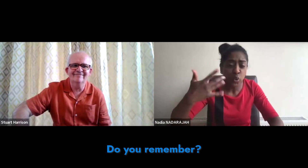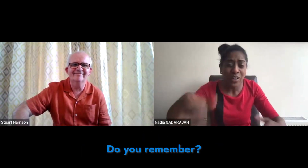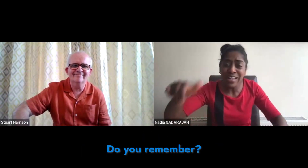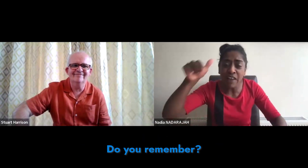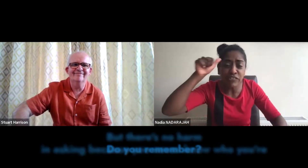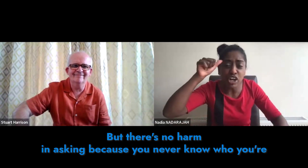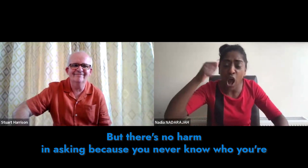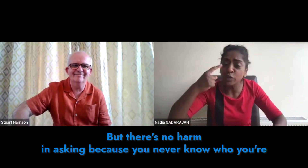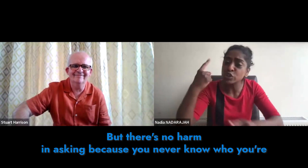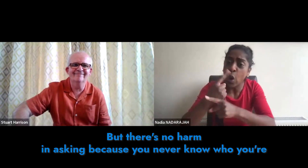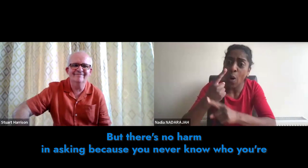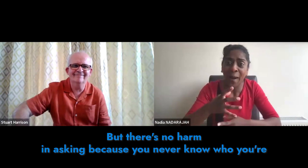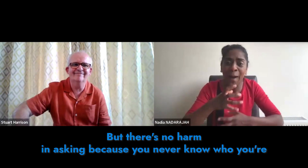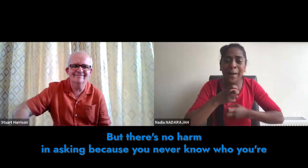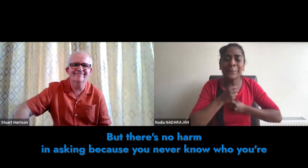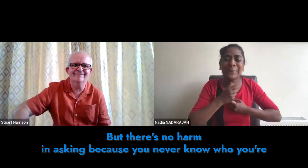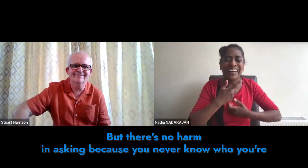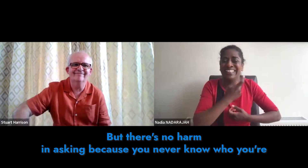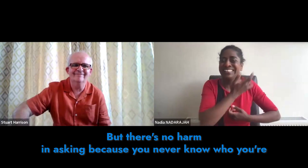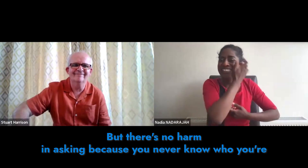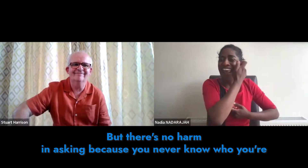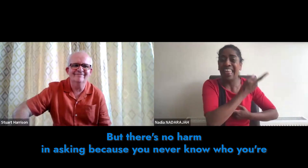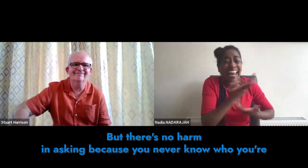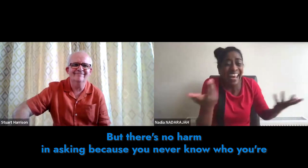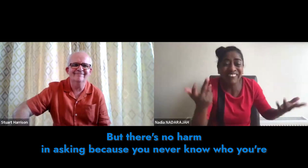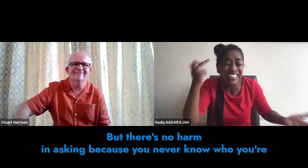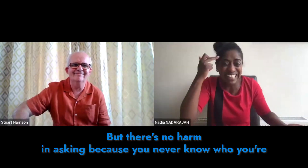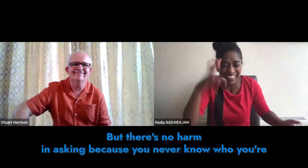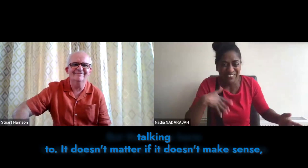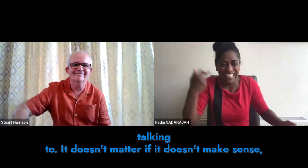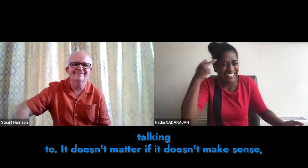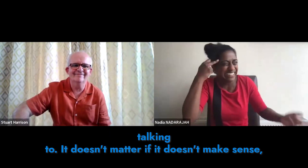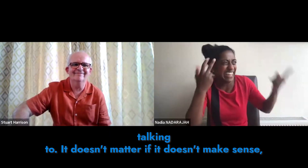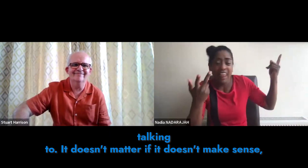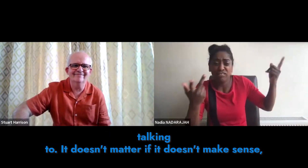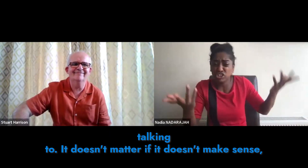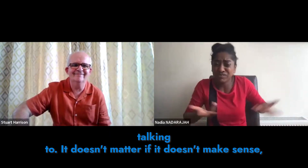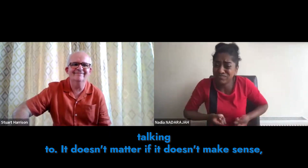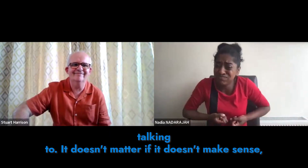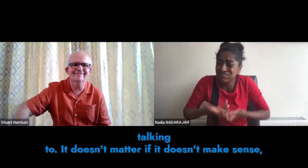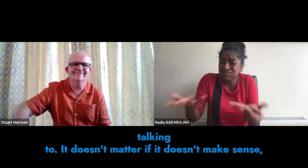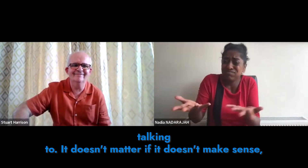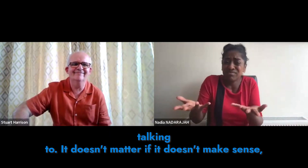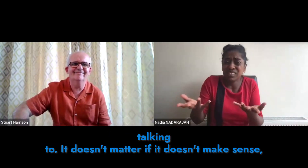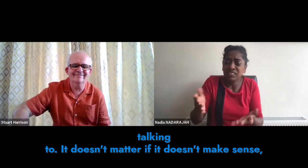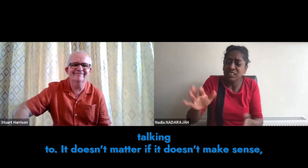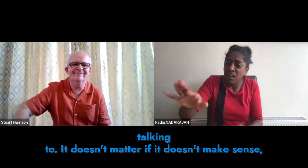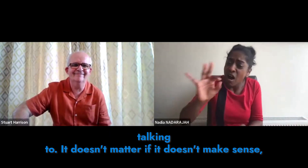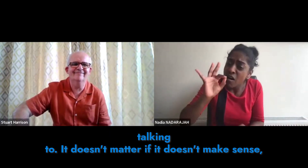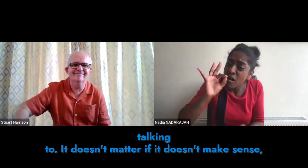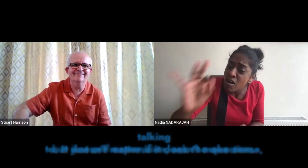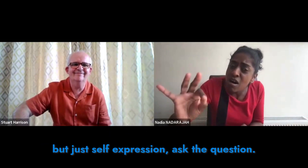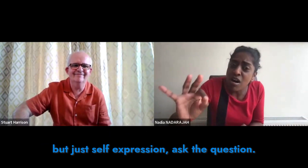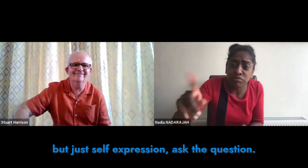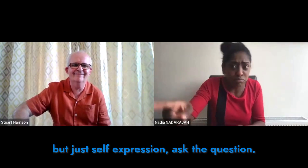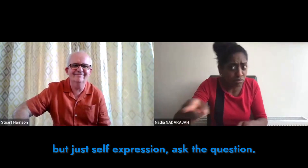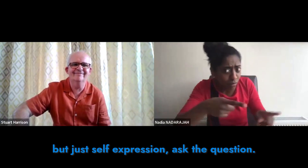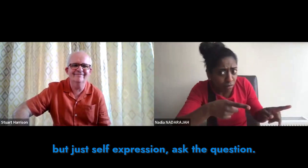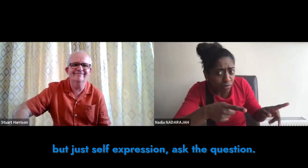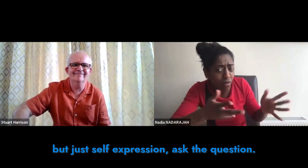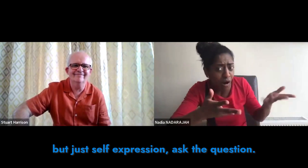do you remember? But there's no harm in asking, because you never know who you're talking to. It doesn't matter if it doesn't make sense, but